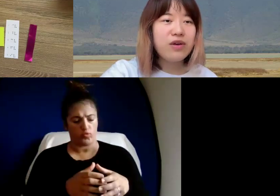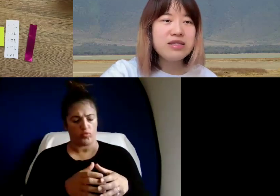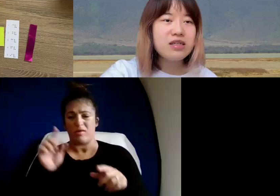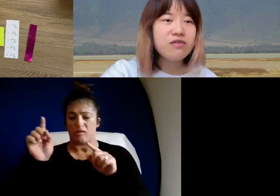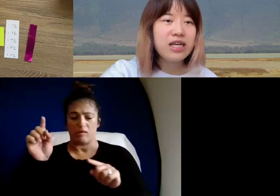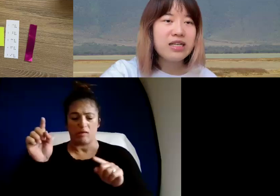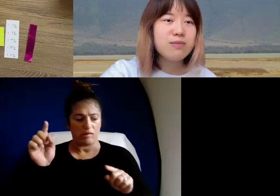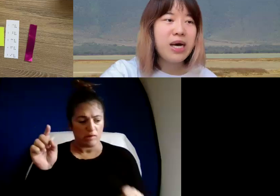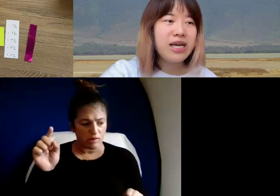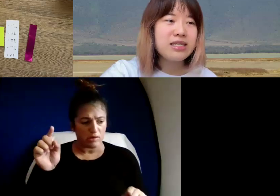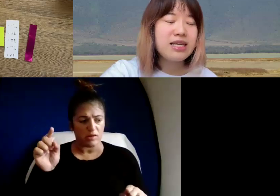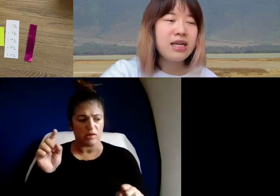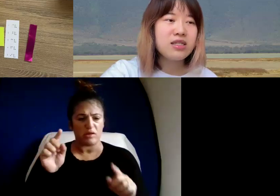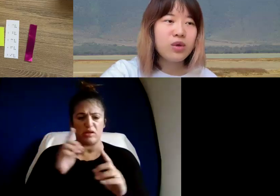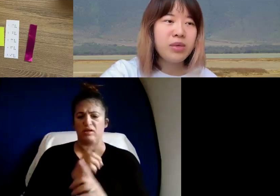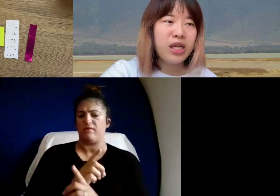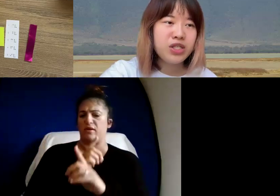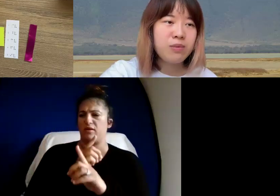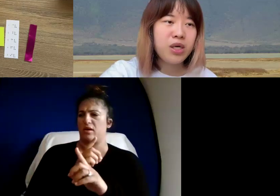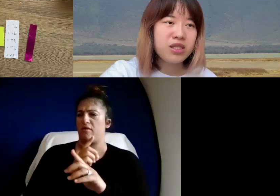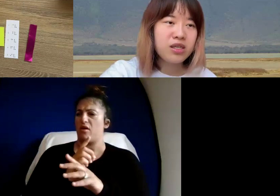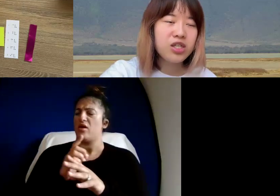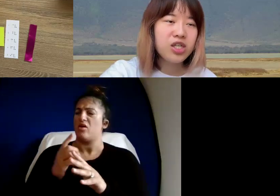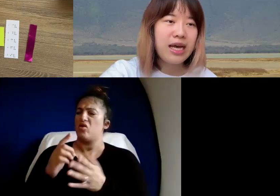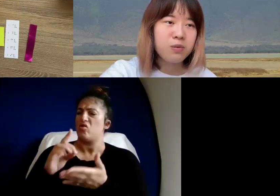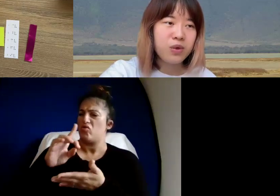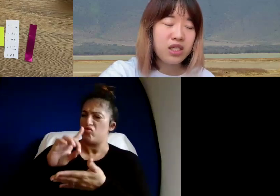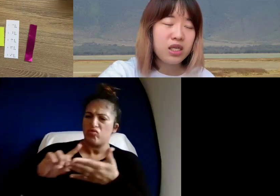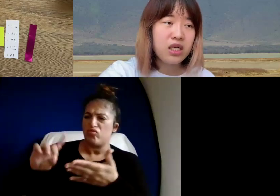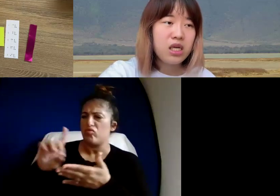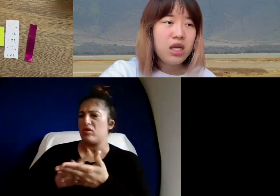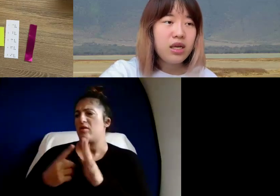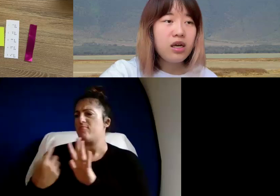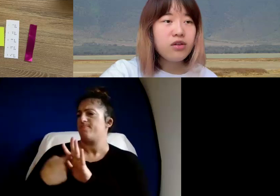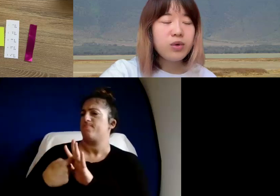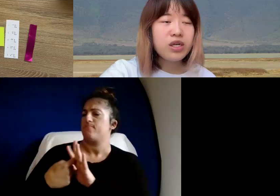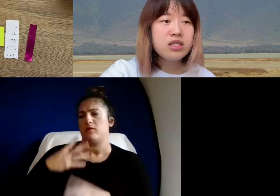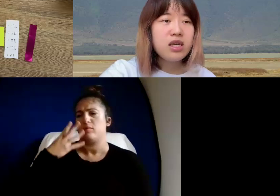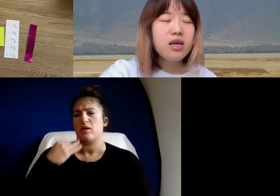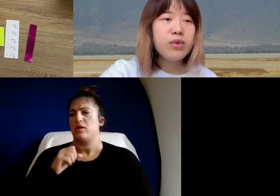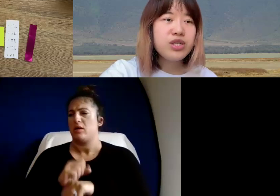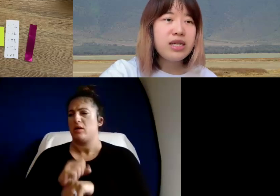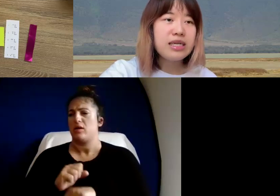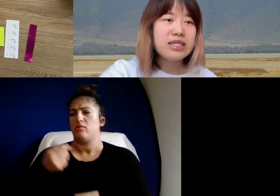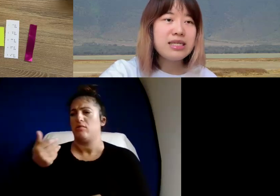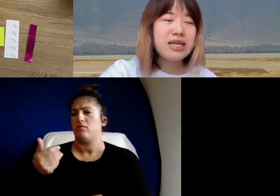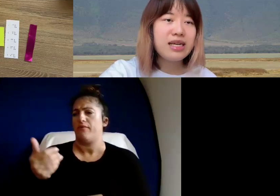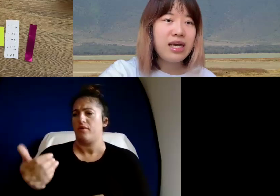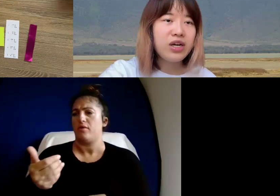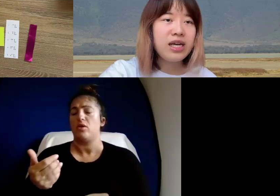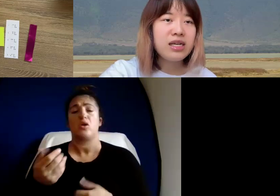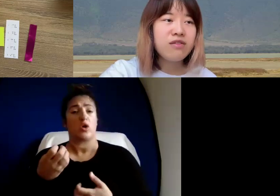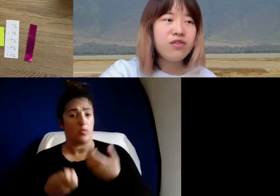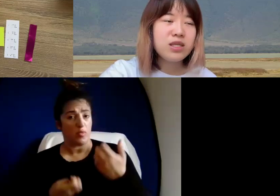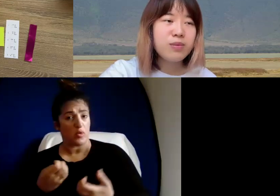feel defensive against bias and discrimination, particularly at work. In other words, emotion tax is